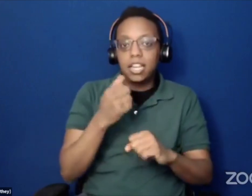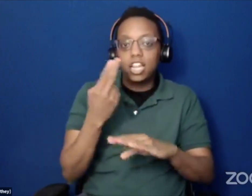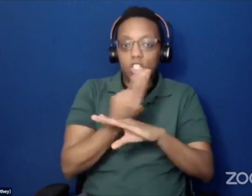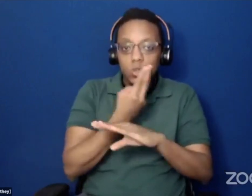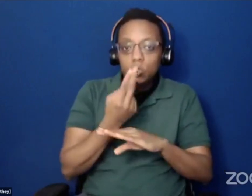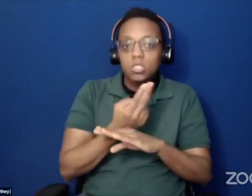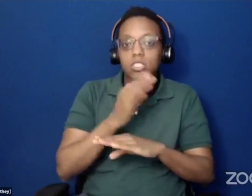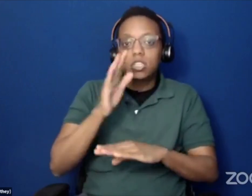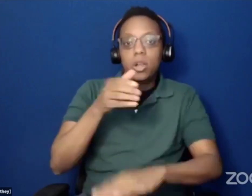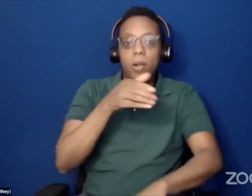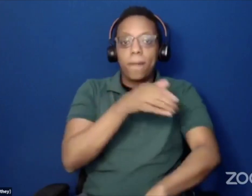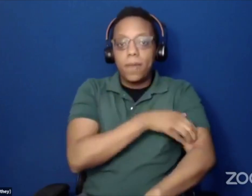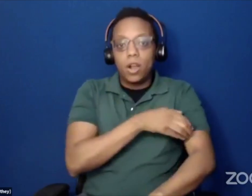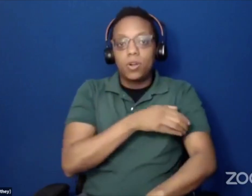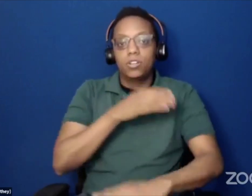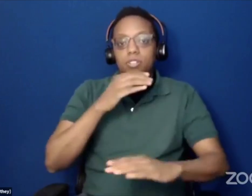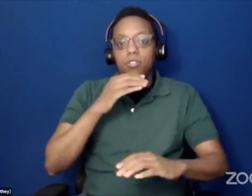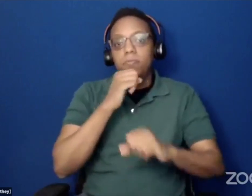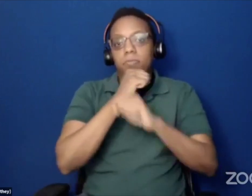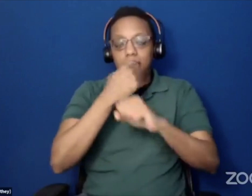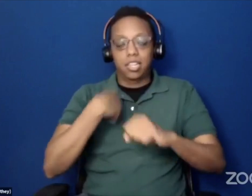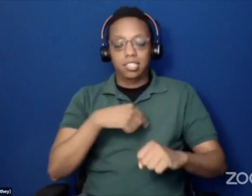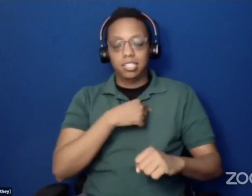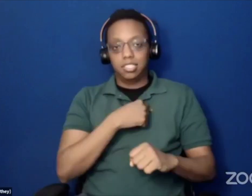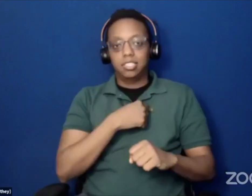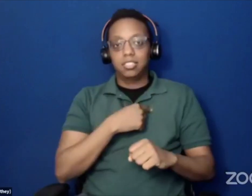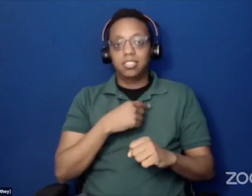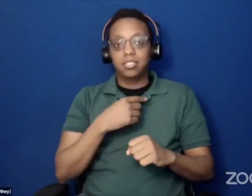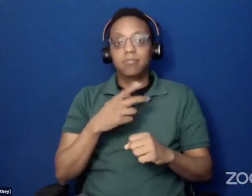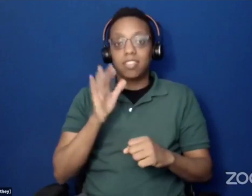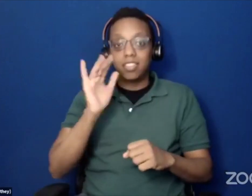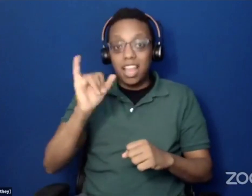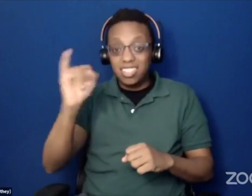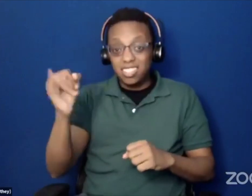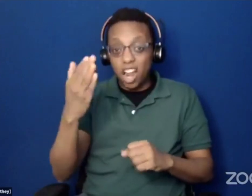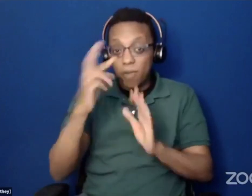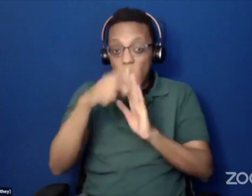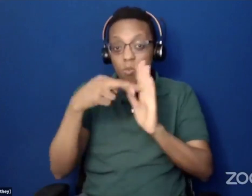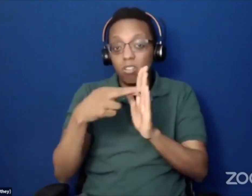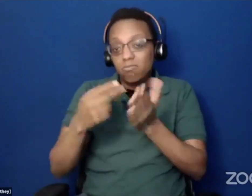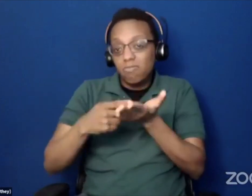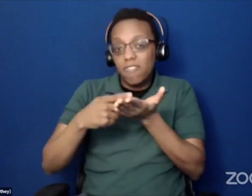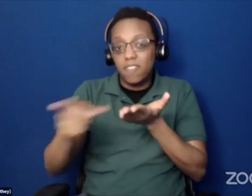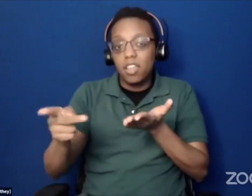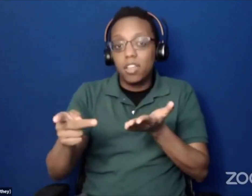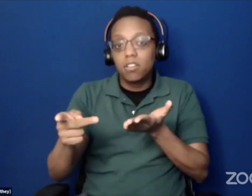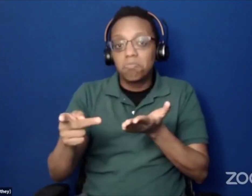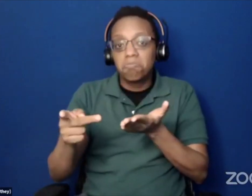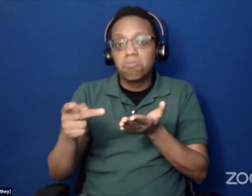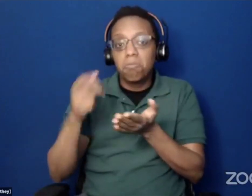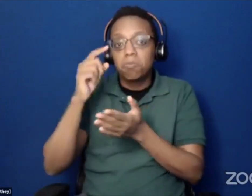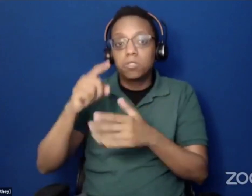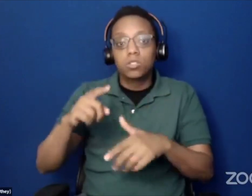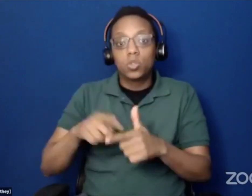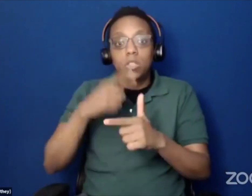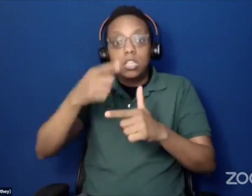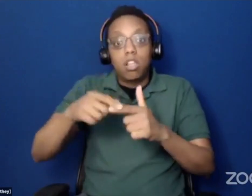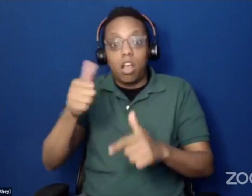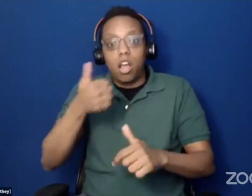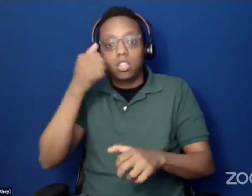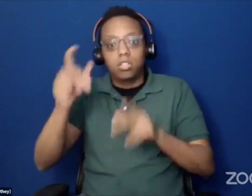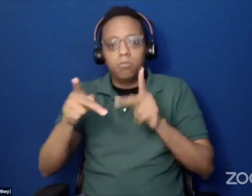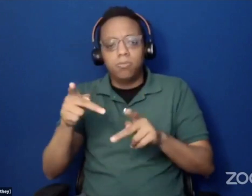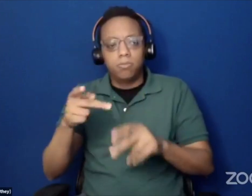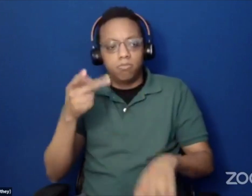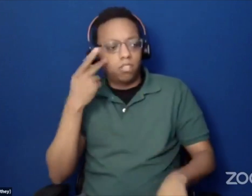duty towards protecting us. They have failed to do so, and it sends a message to individuals who seek to harm us. There are